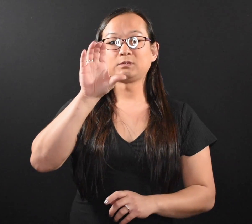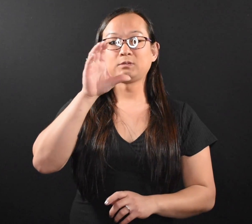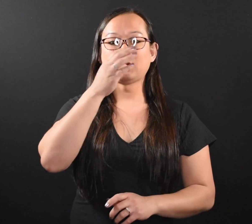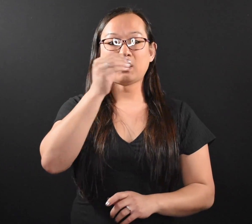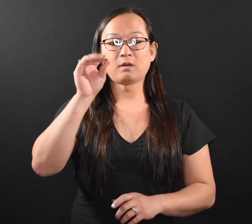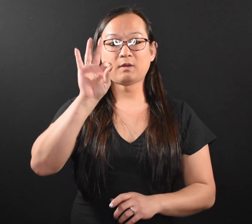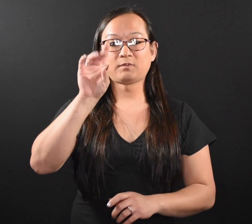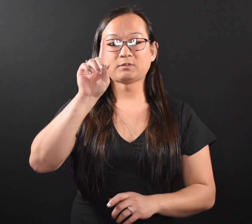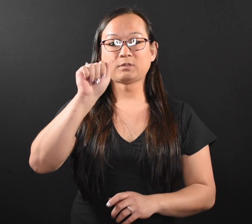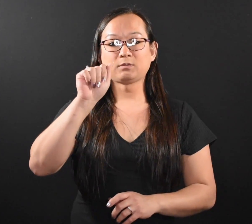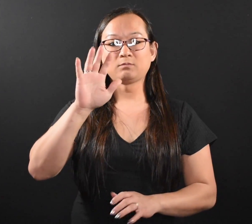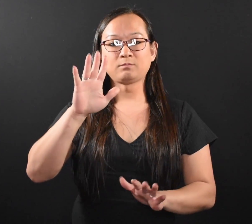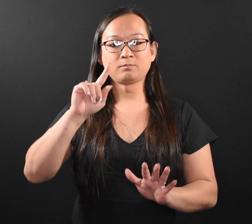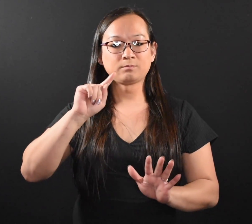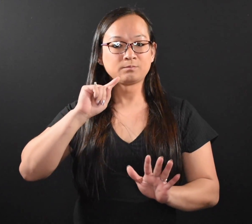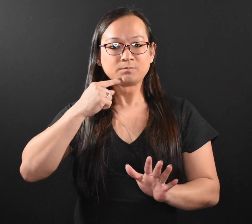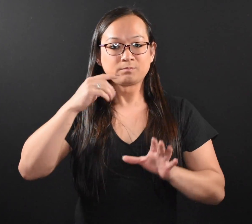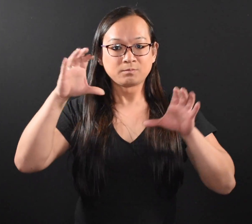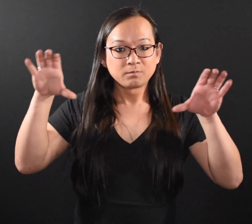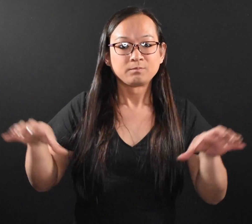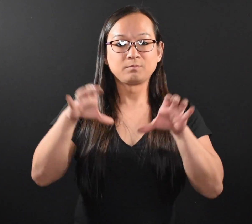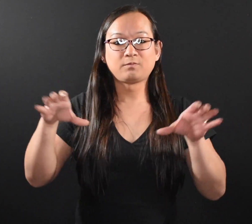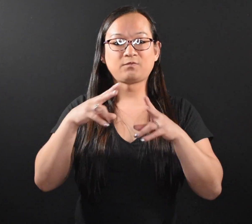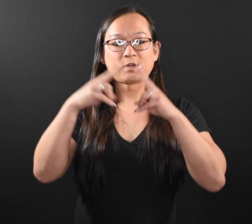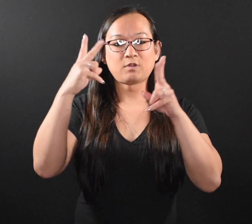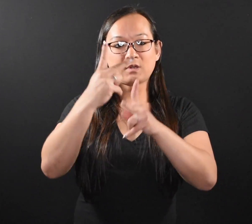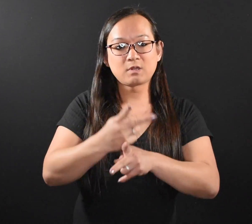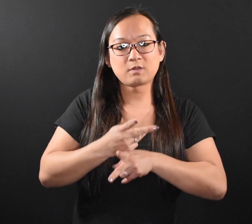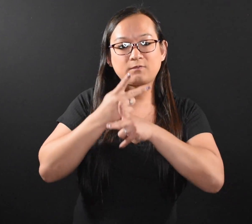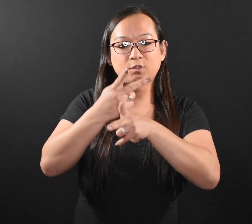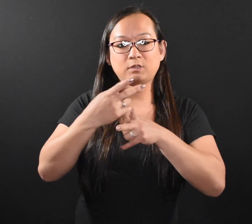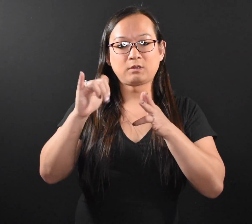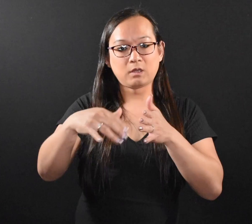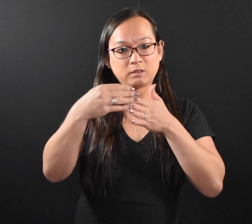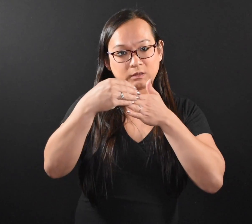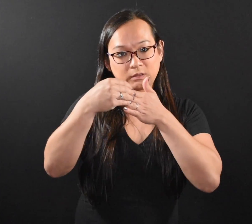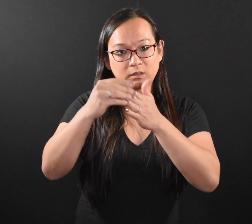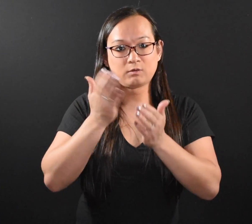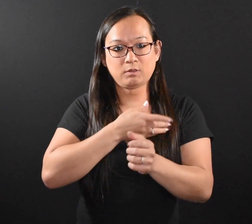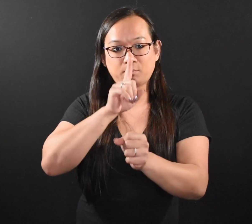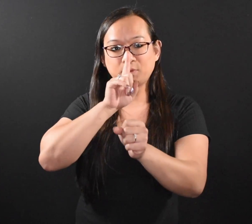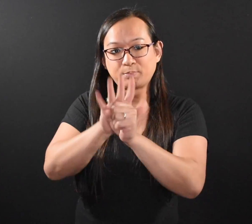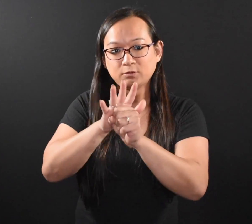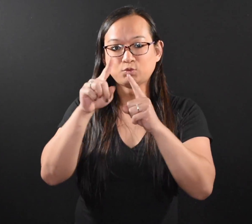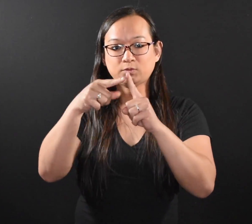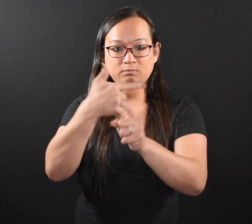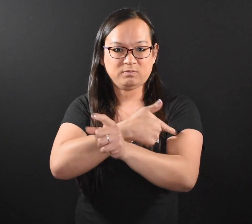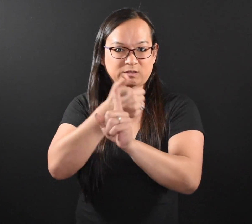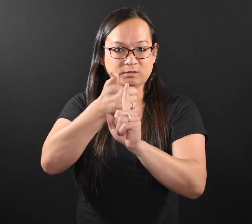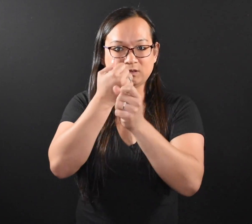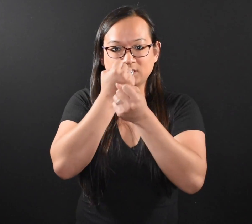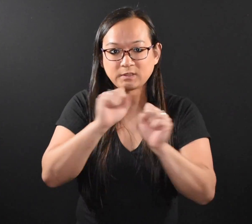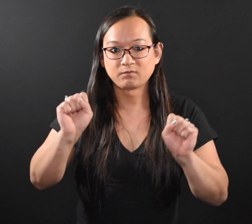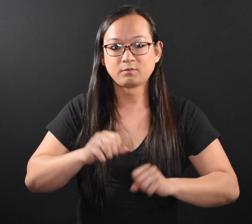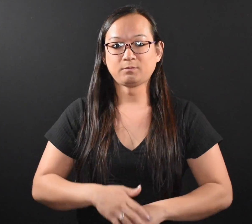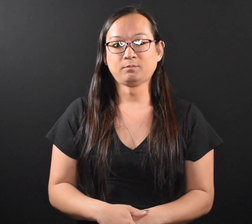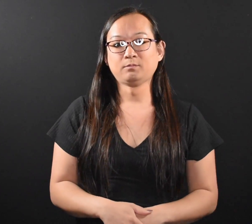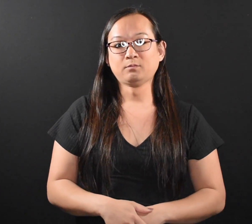our commitment to vaccine safety," end quote, Commissioner Malcolm said. Quote, "We will be closely monitoring